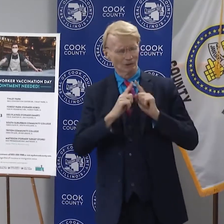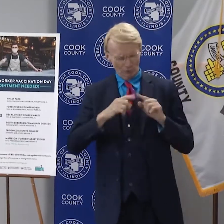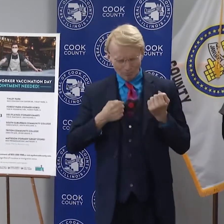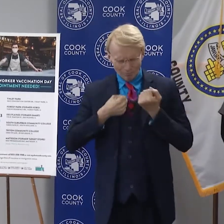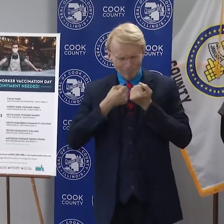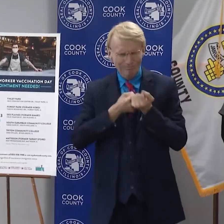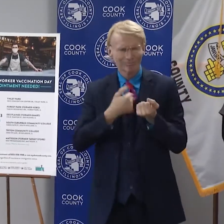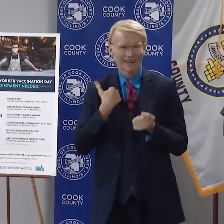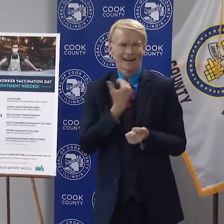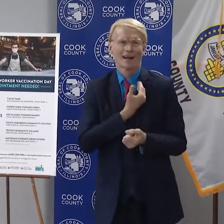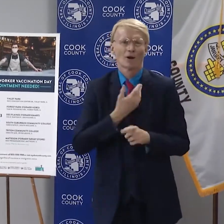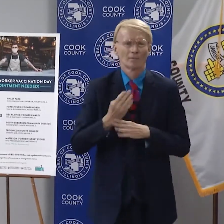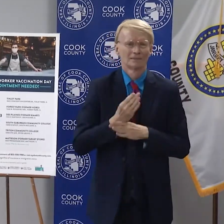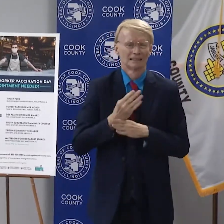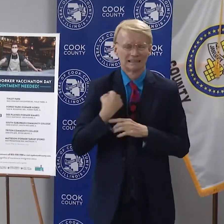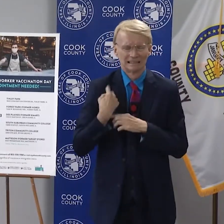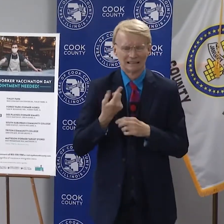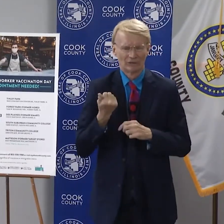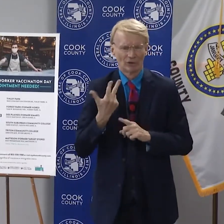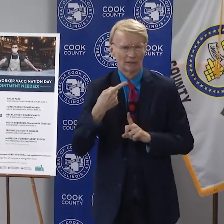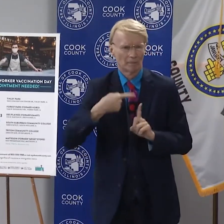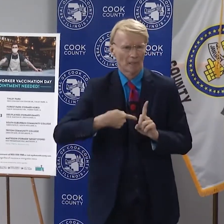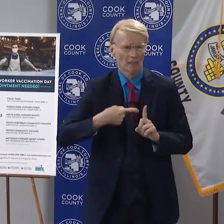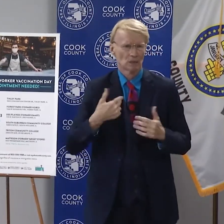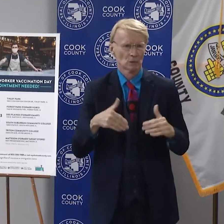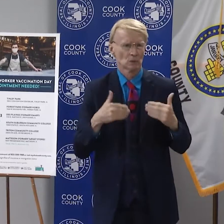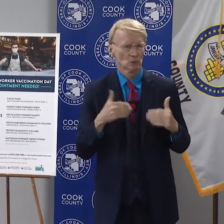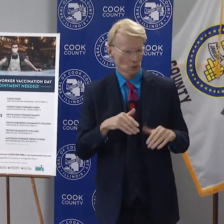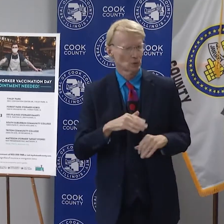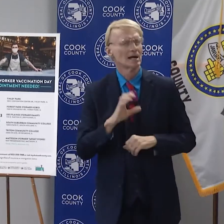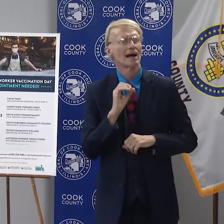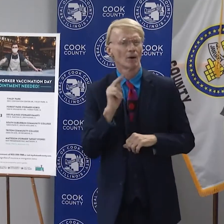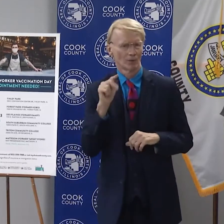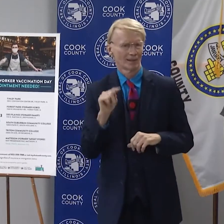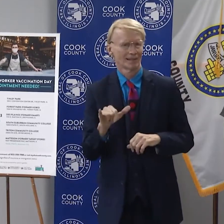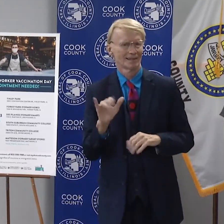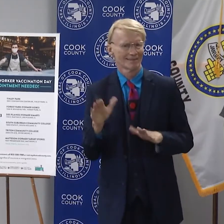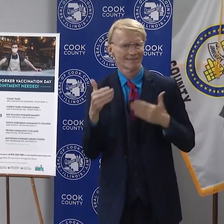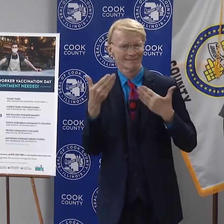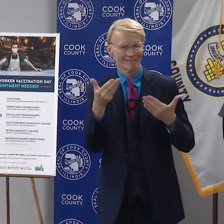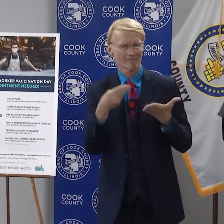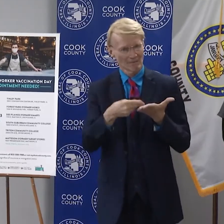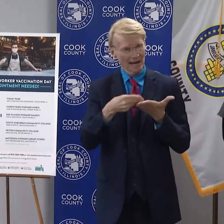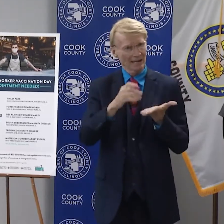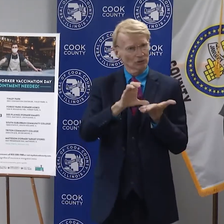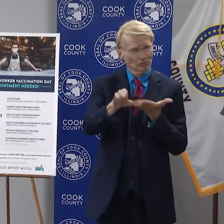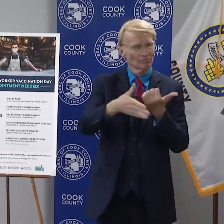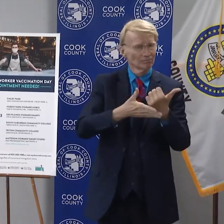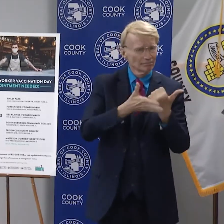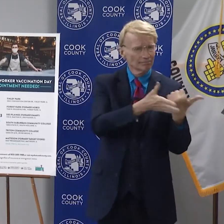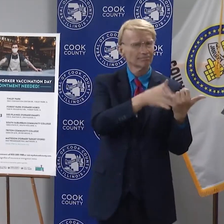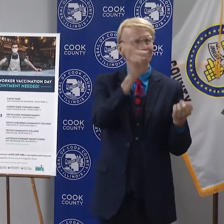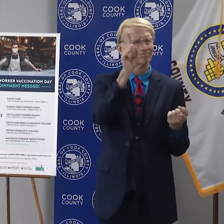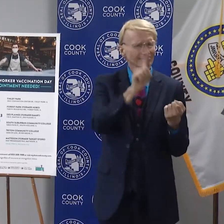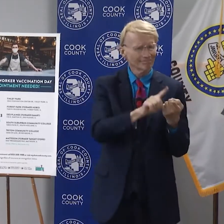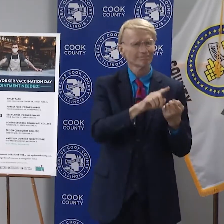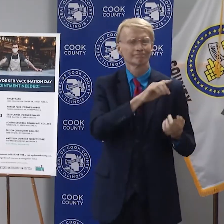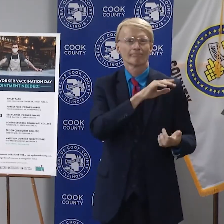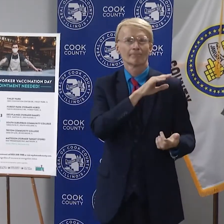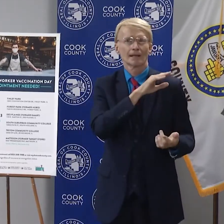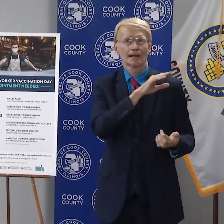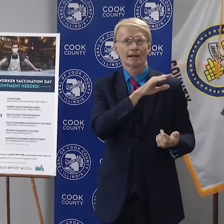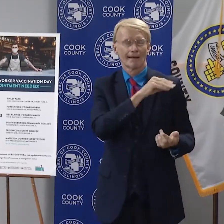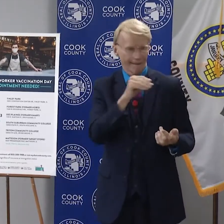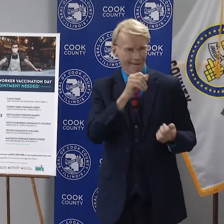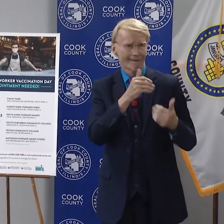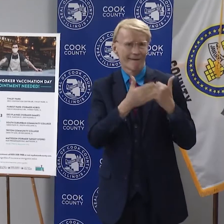industry over the last 13 months. The county has been working to offer financial relief and assistance to, on every step